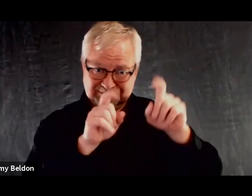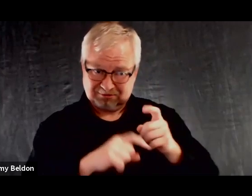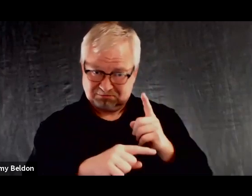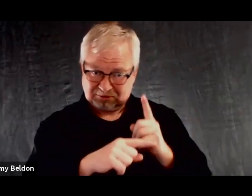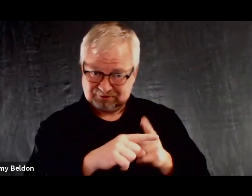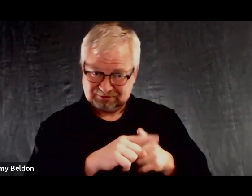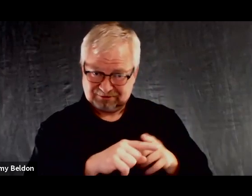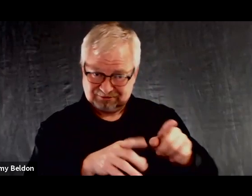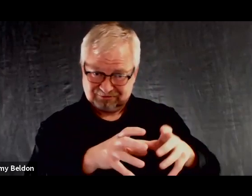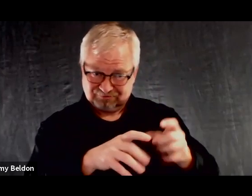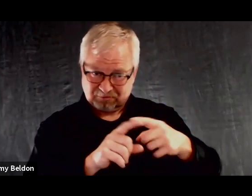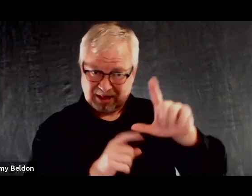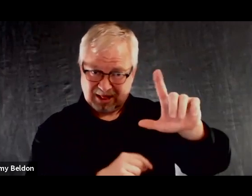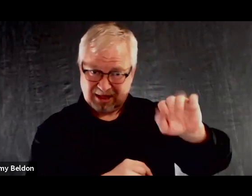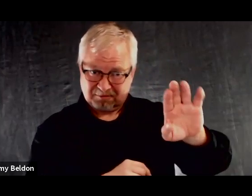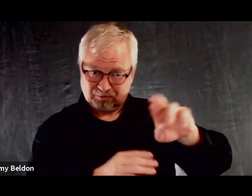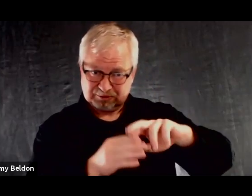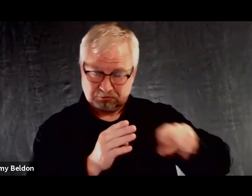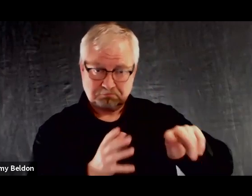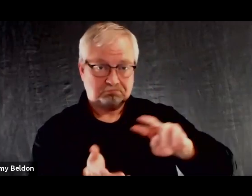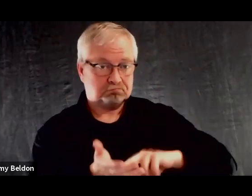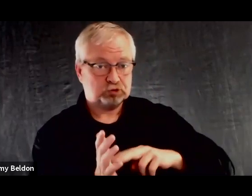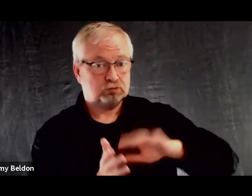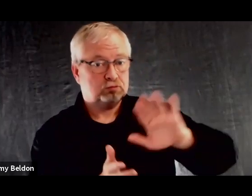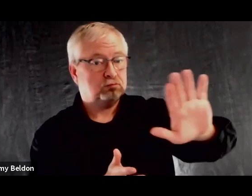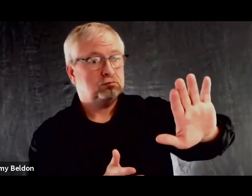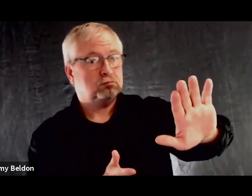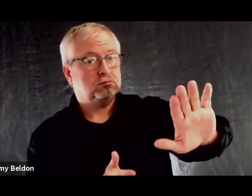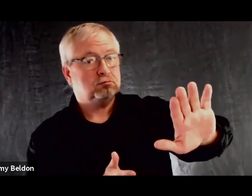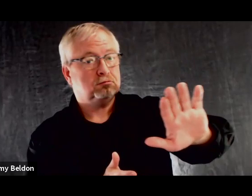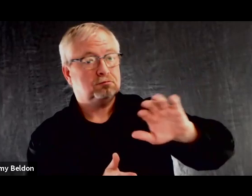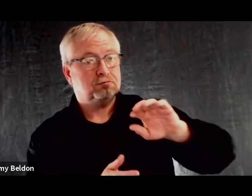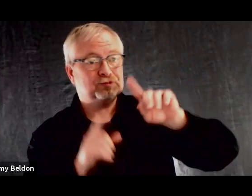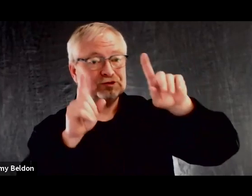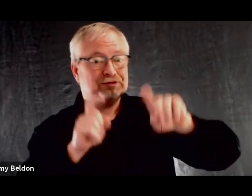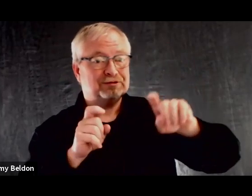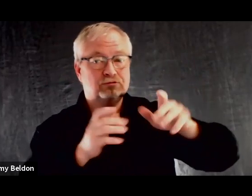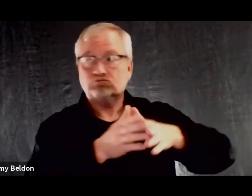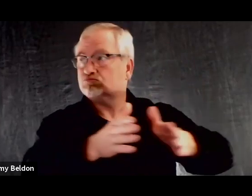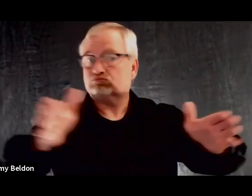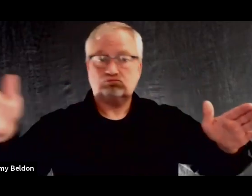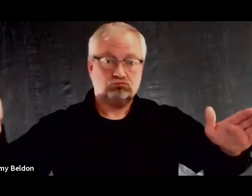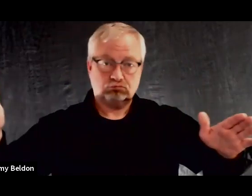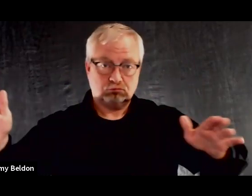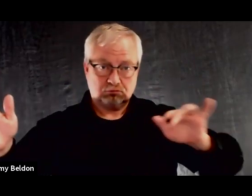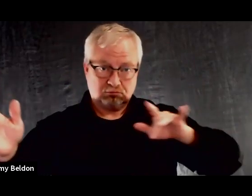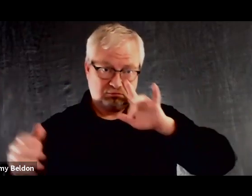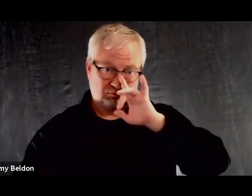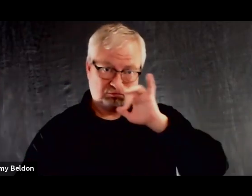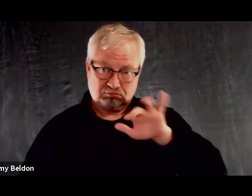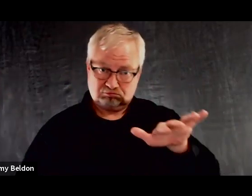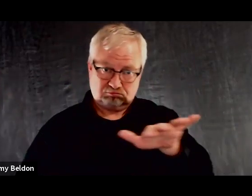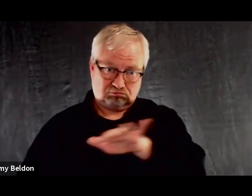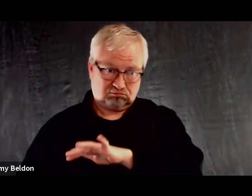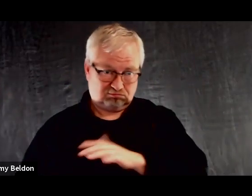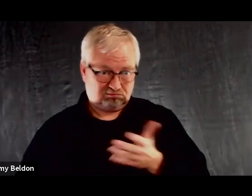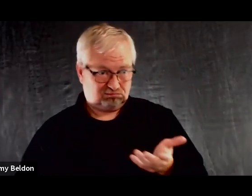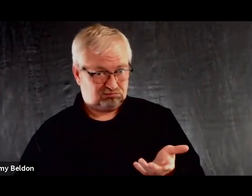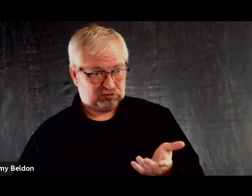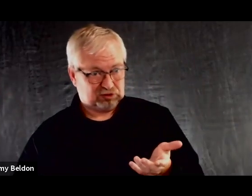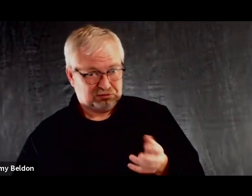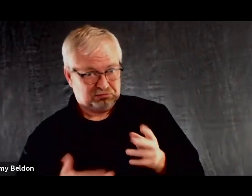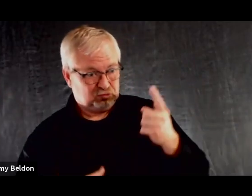that a sign that the tests from the general public are getting more and more of a good signs